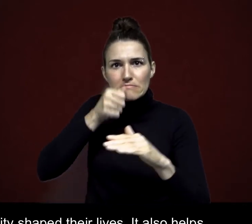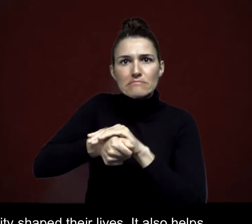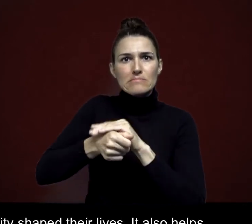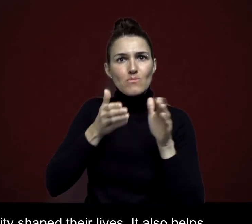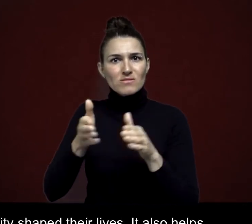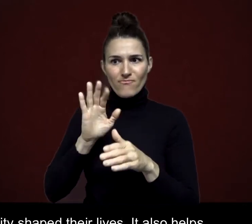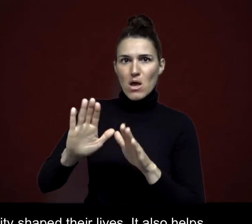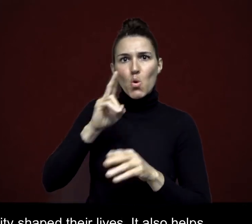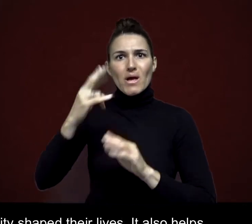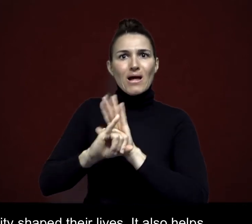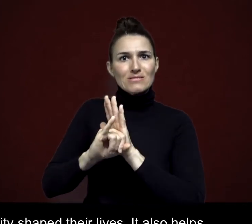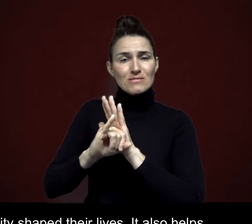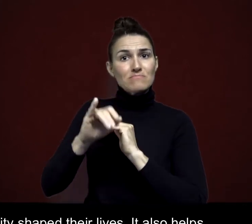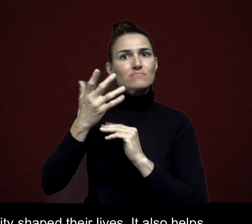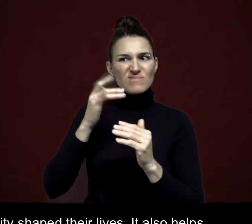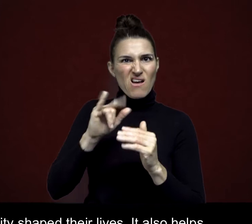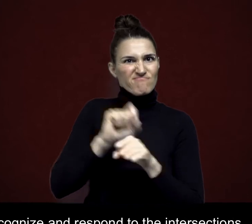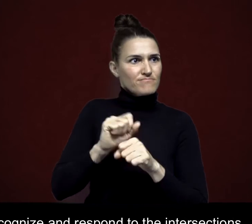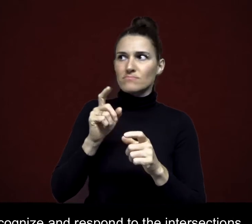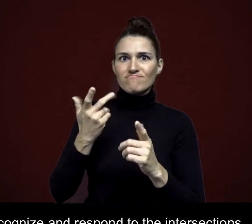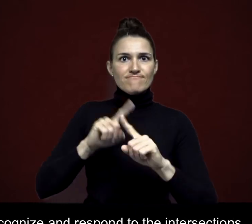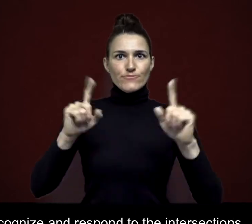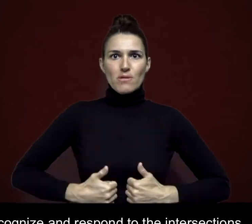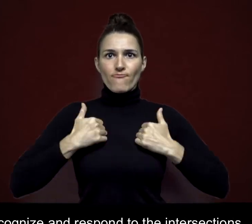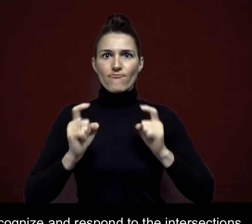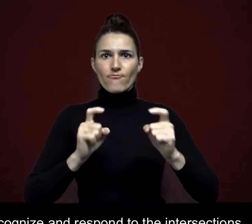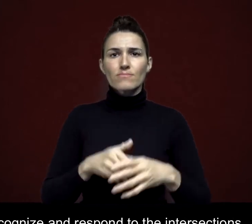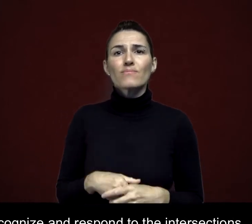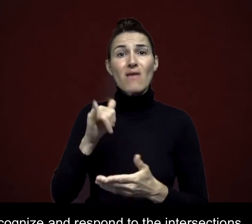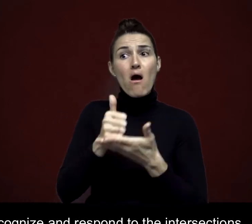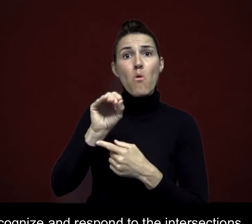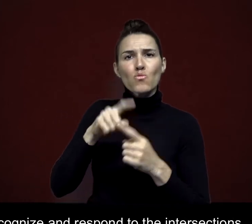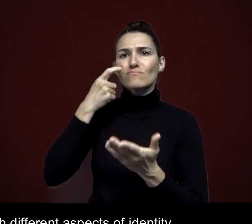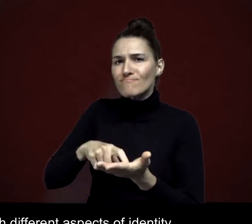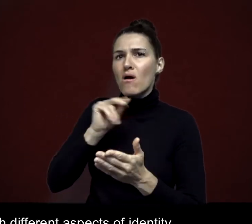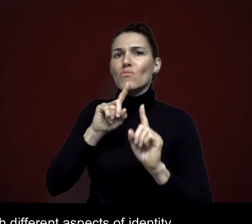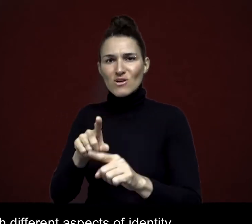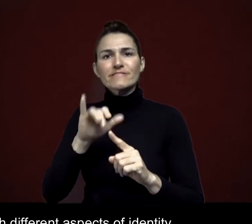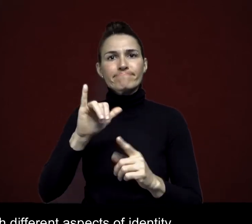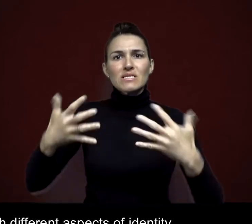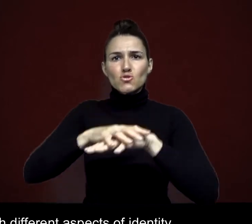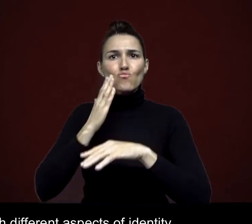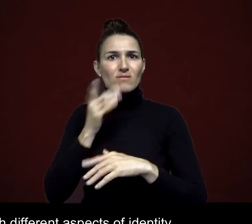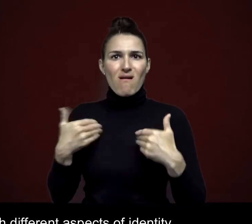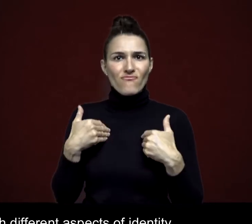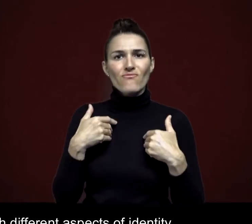identities shape their lives. It also helps the code recognize and respond to the intersections race has with different aspects of